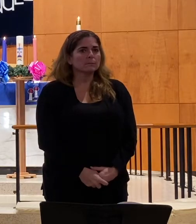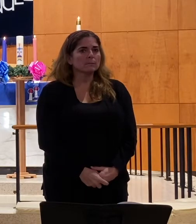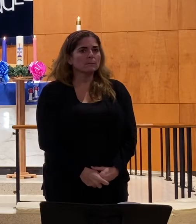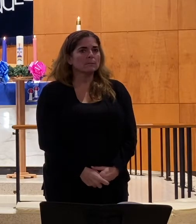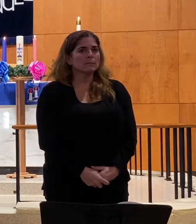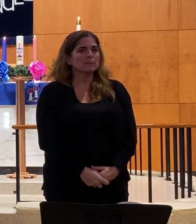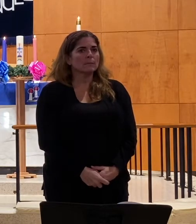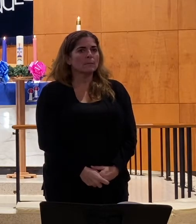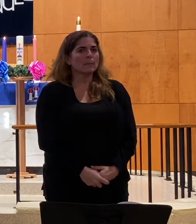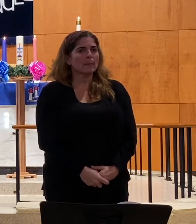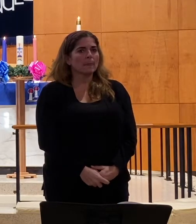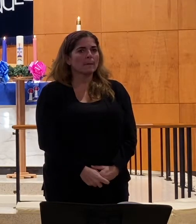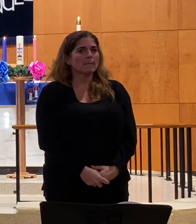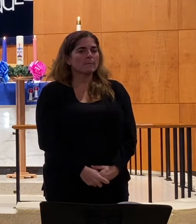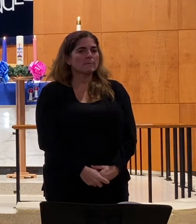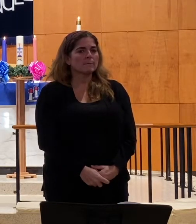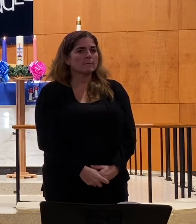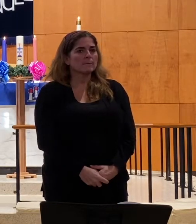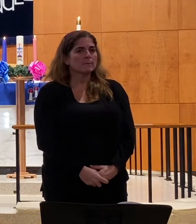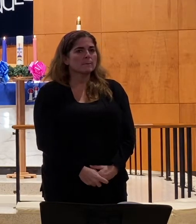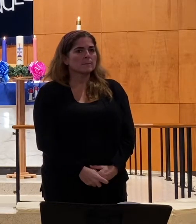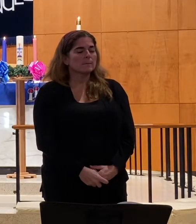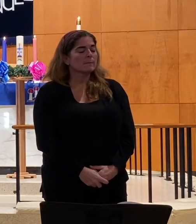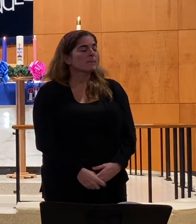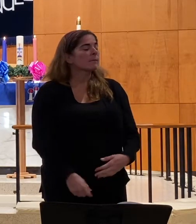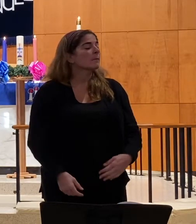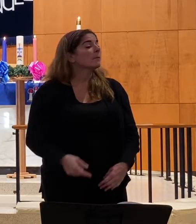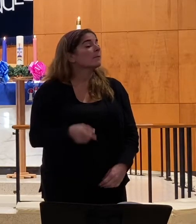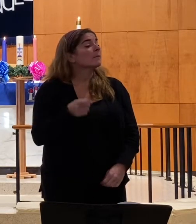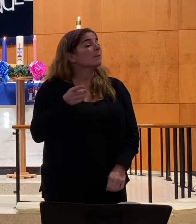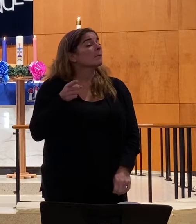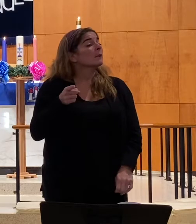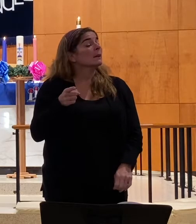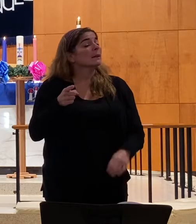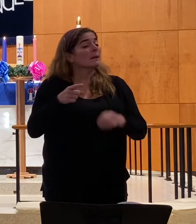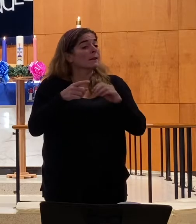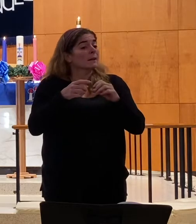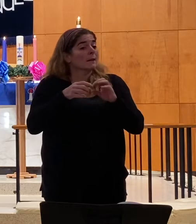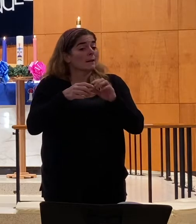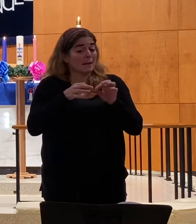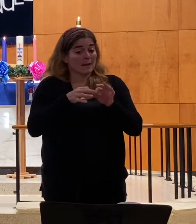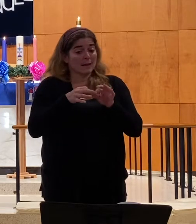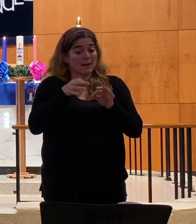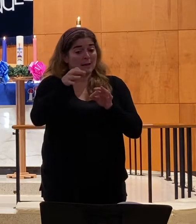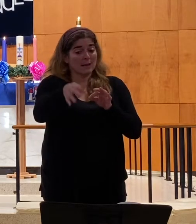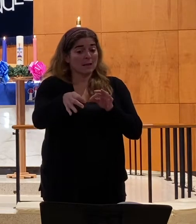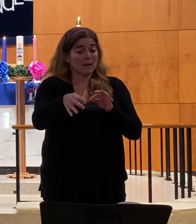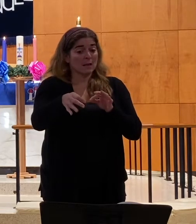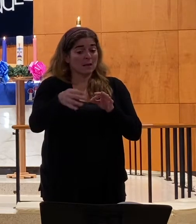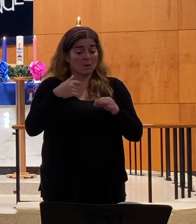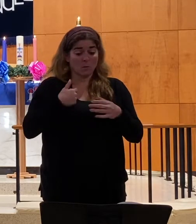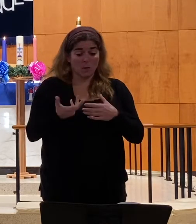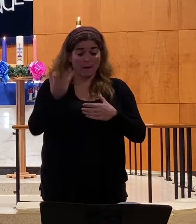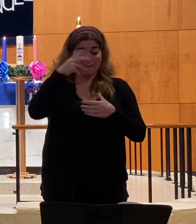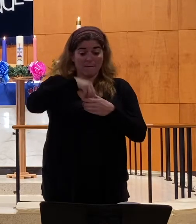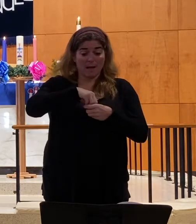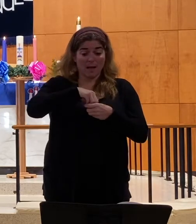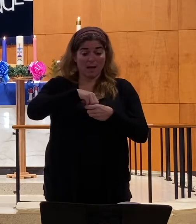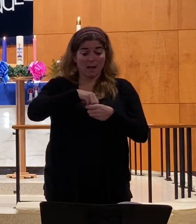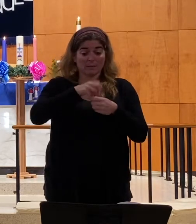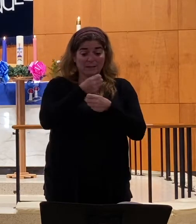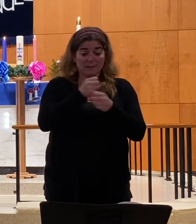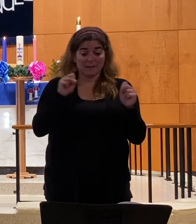Further, Isaiah, the prophet and poet, says, we'll know that we're involved in God's mission, God's saving